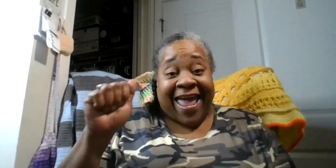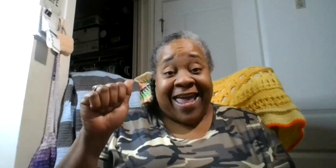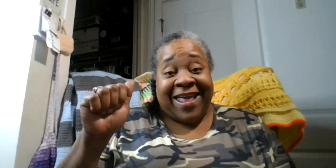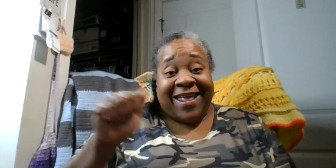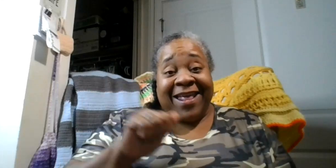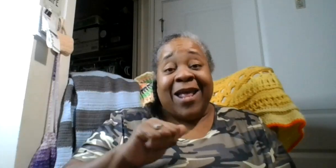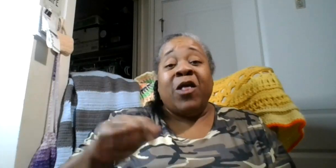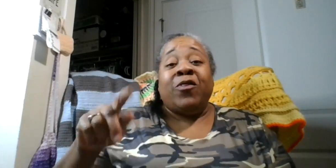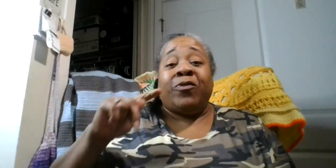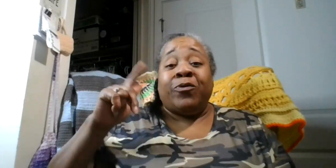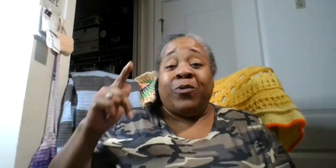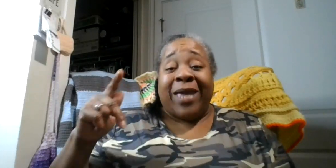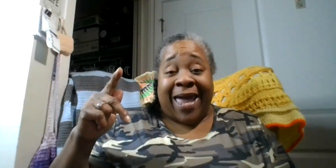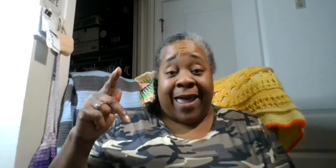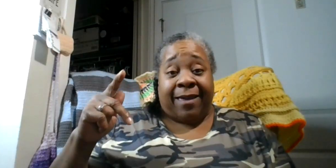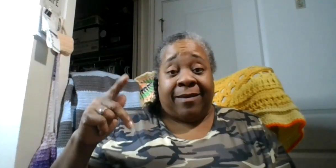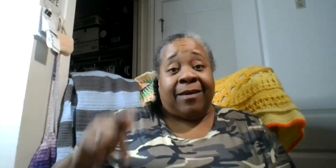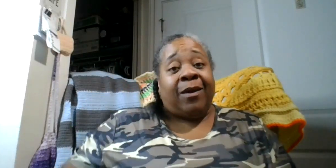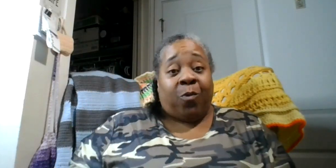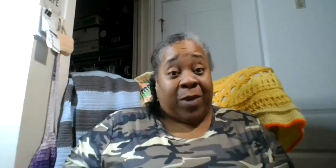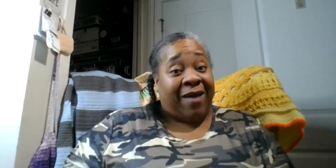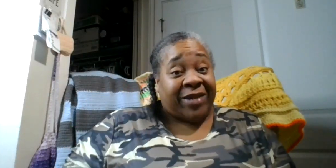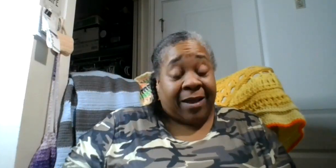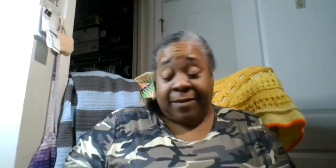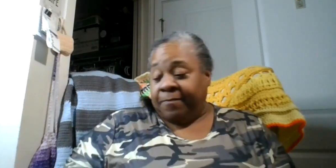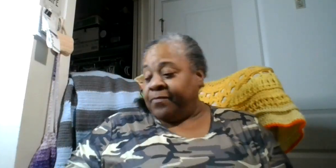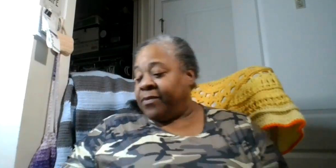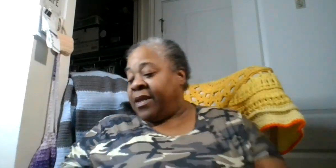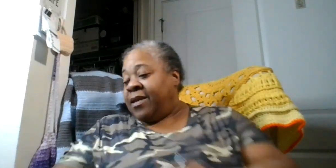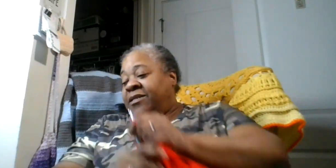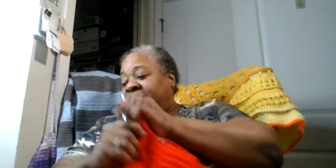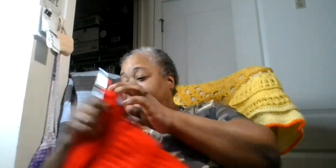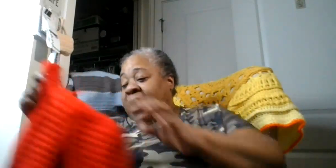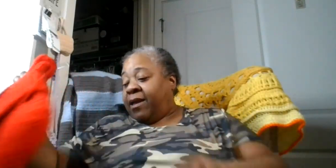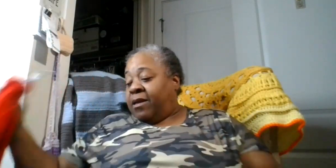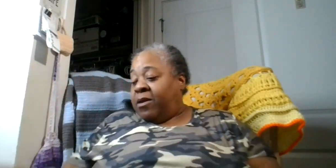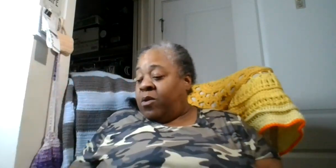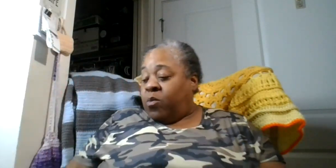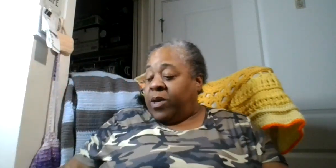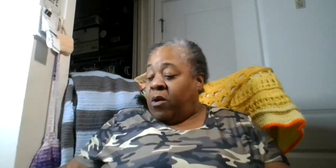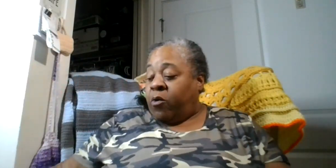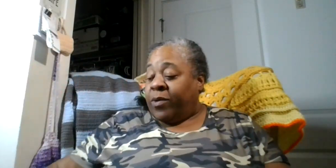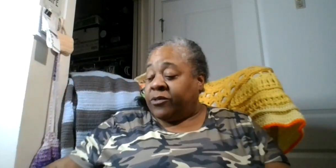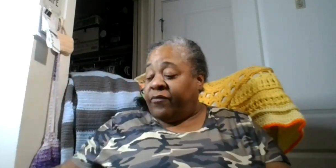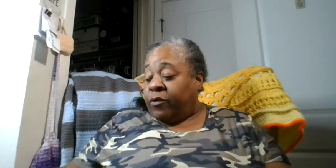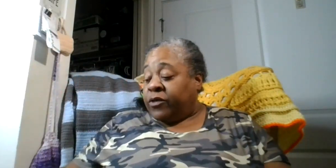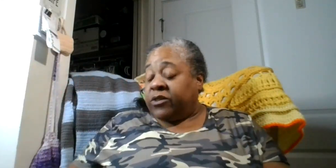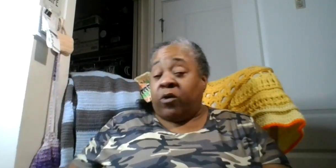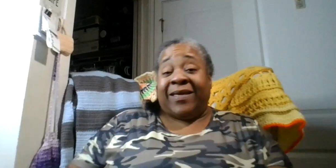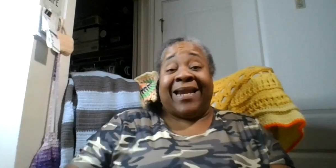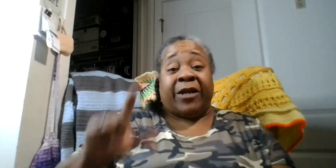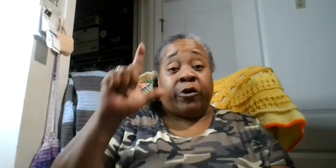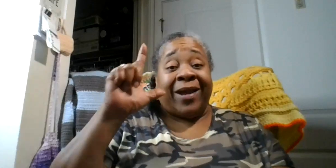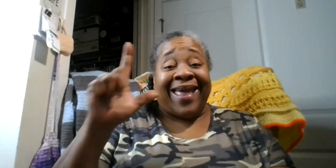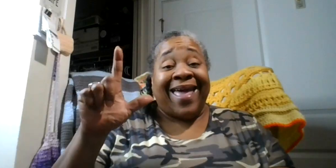A through K we have done. Today we are going to focus on the letter